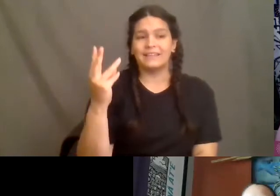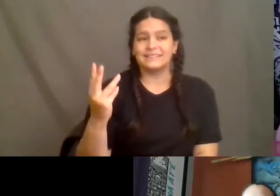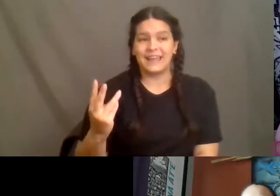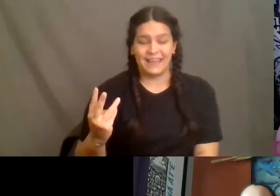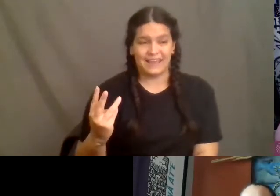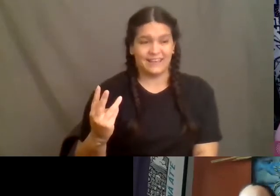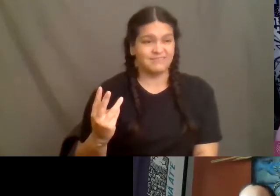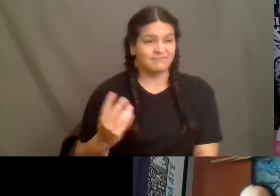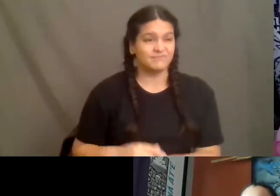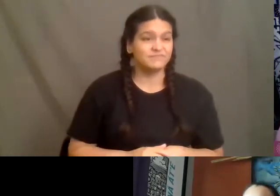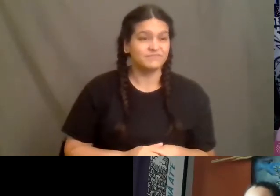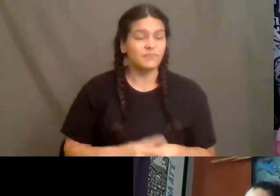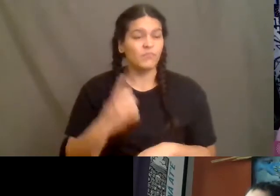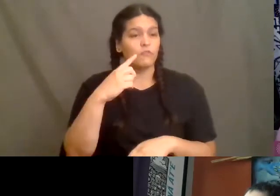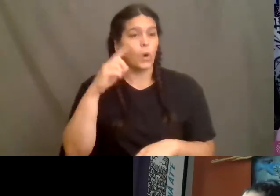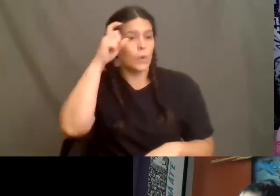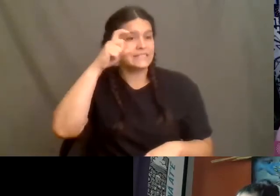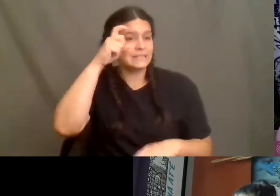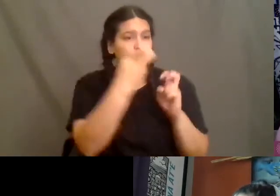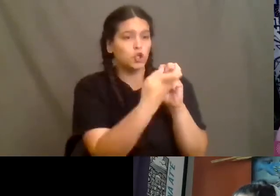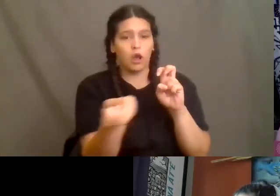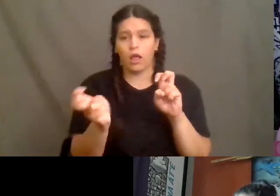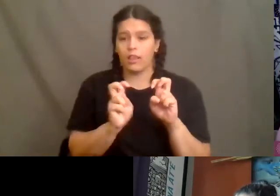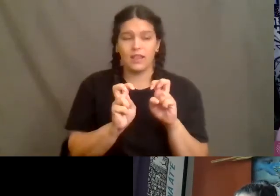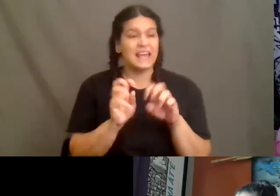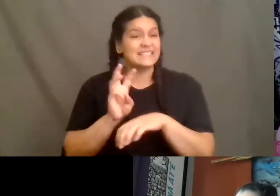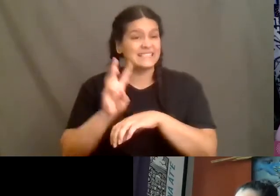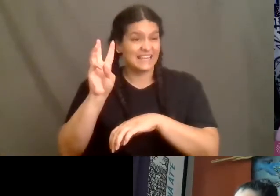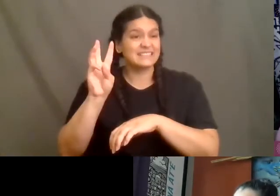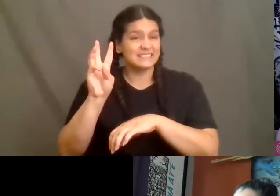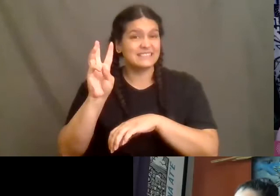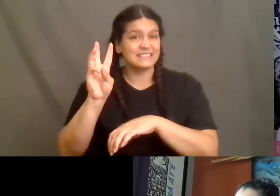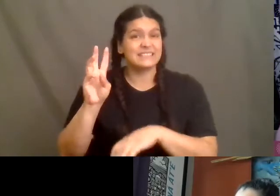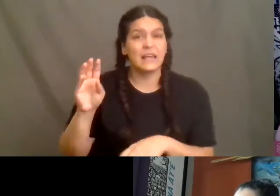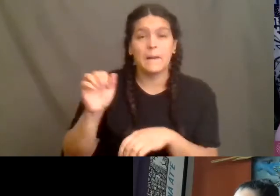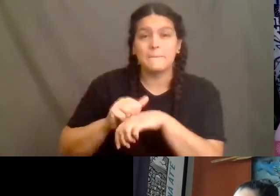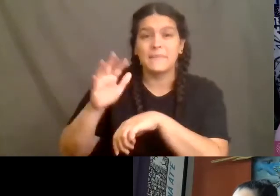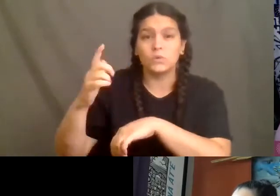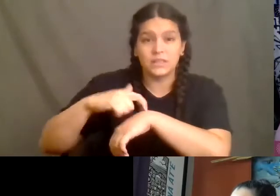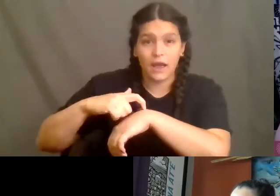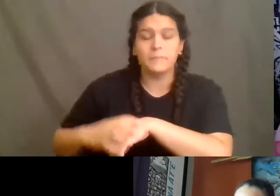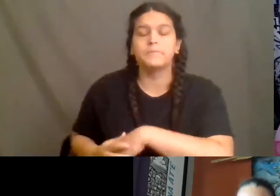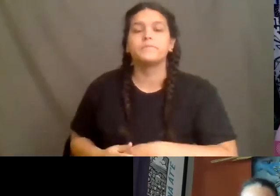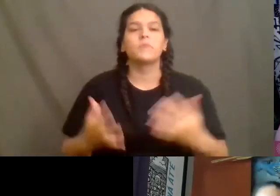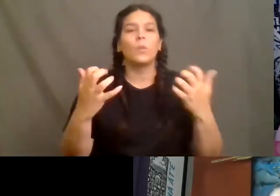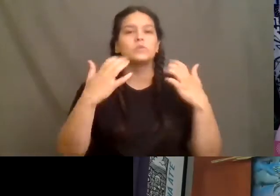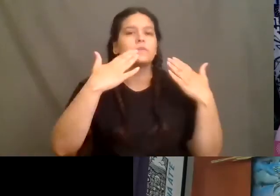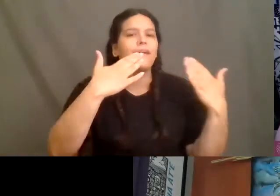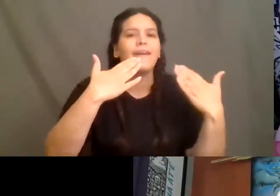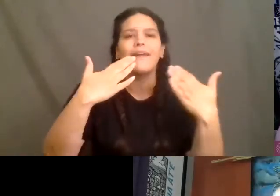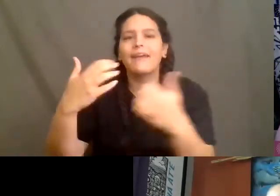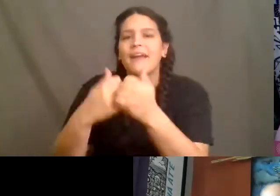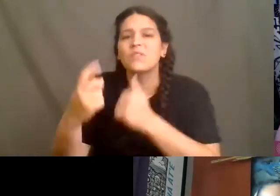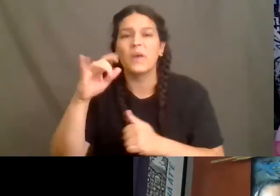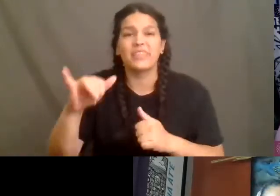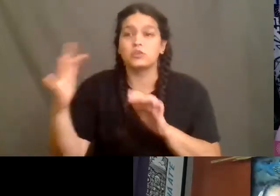events for the Wisdom Circle at 6 o'clock Mountain Daylight Time. And I wanted to thank everybody that has reached out